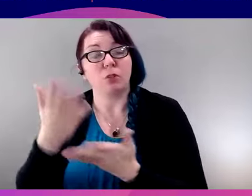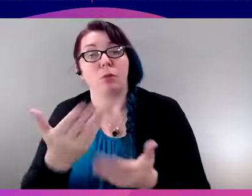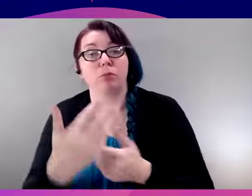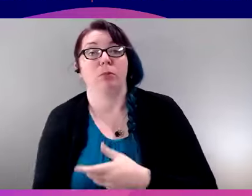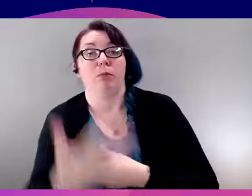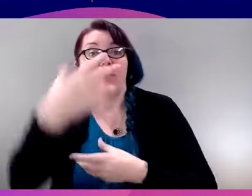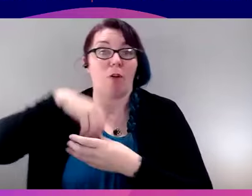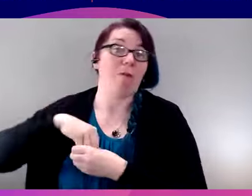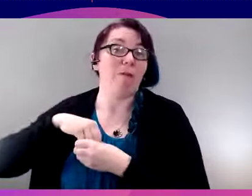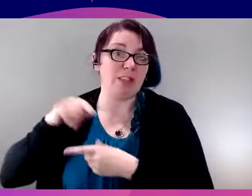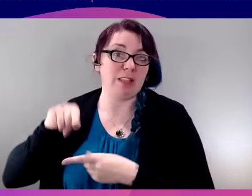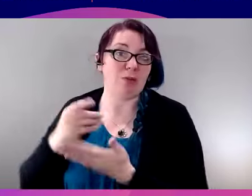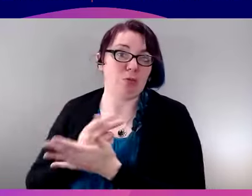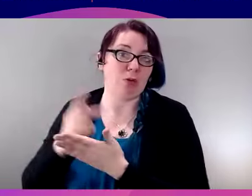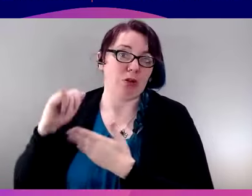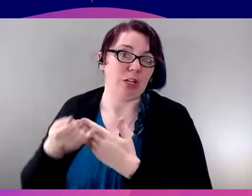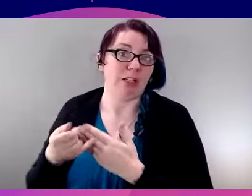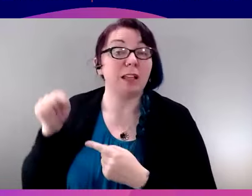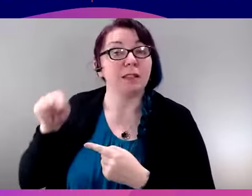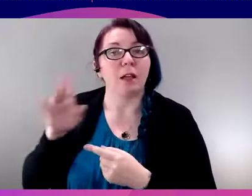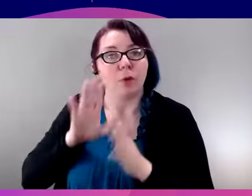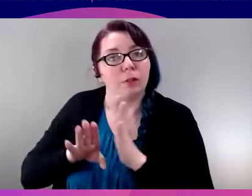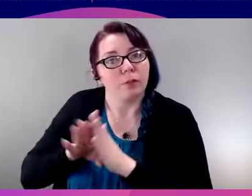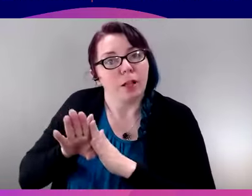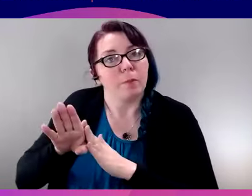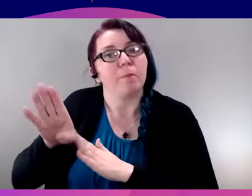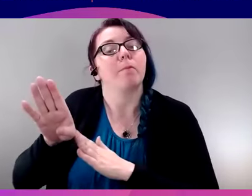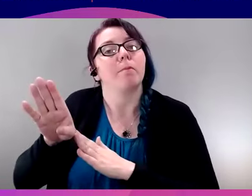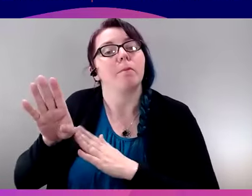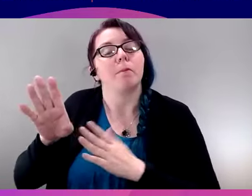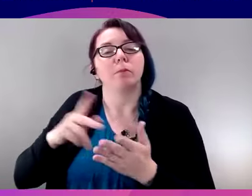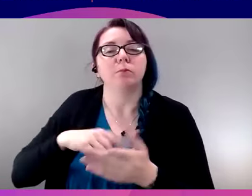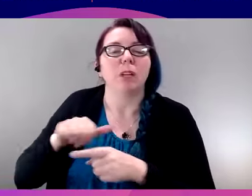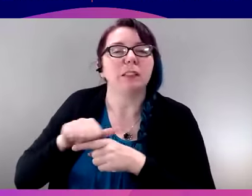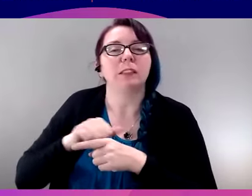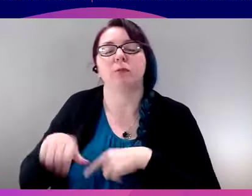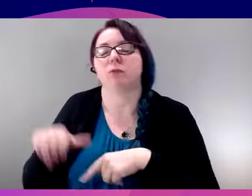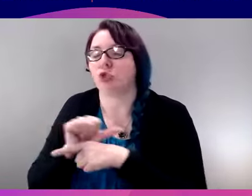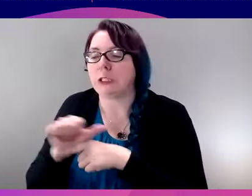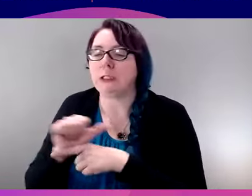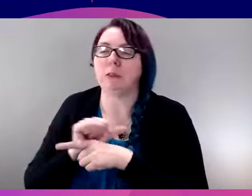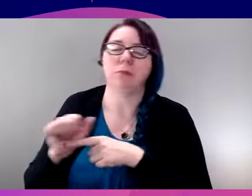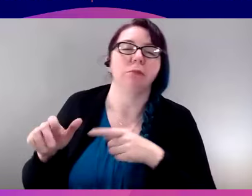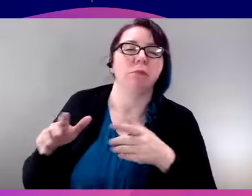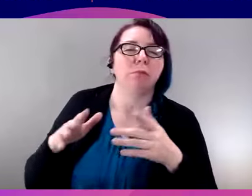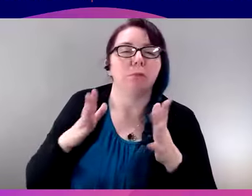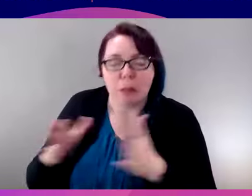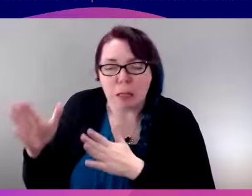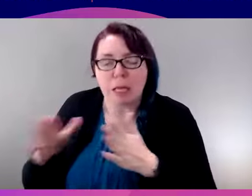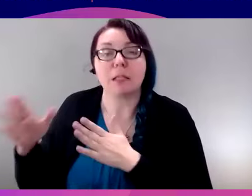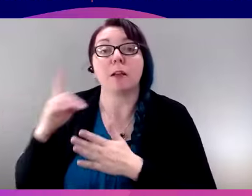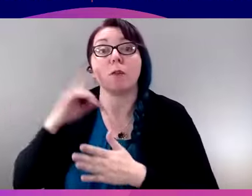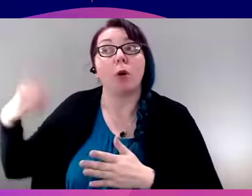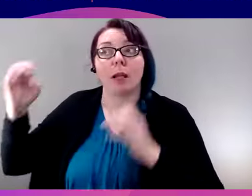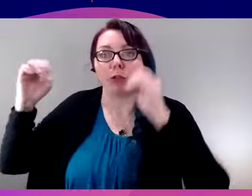gender transformative educational practices for humane educators to implement with young boys and men to develop their knowledge and skills